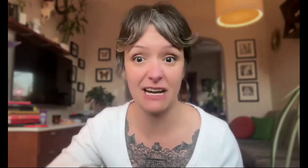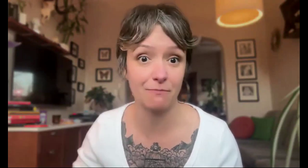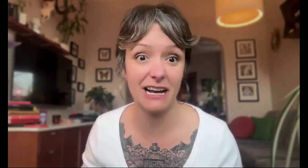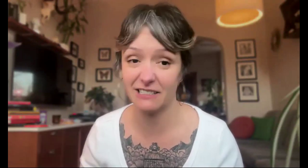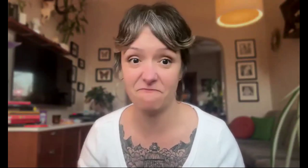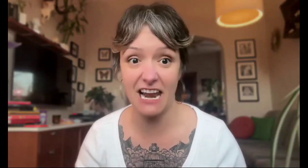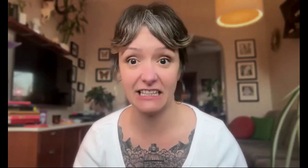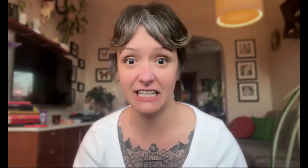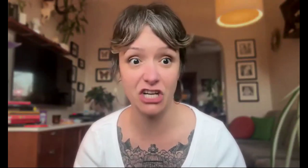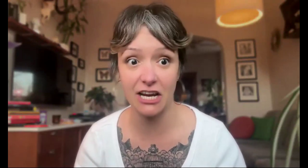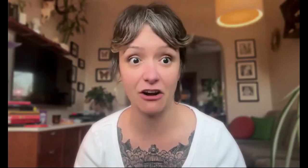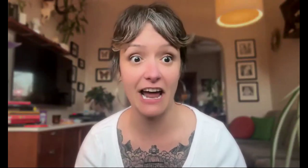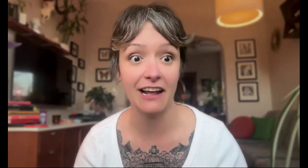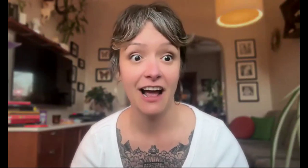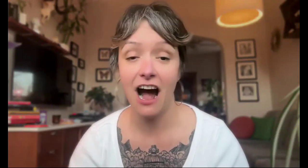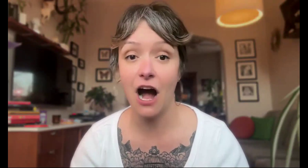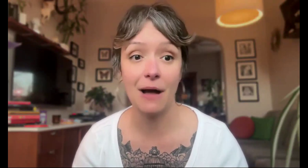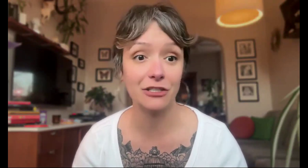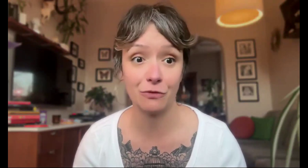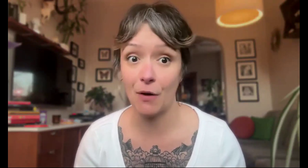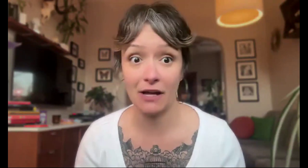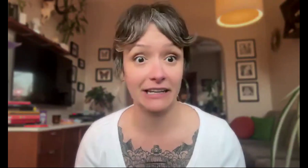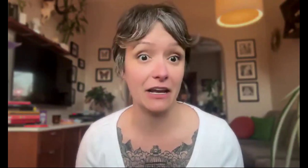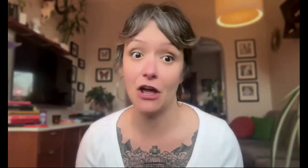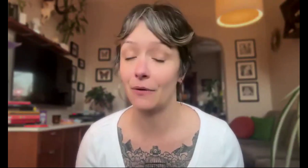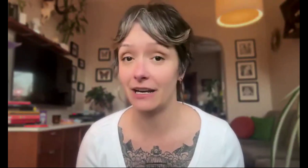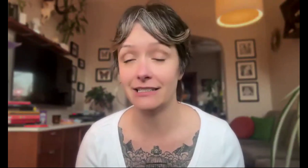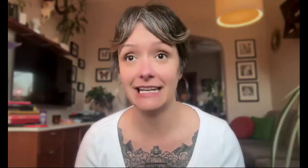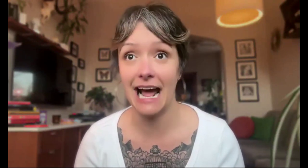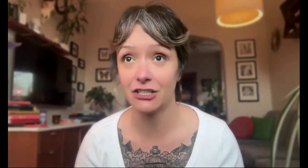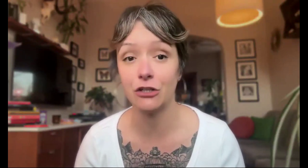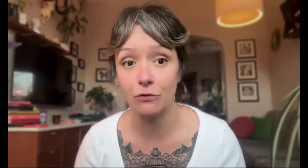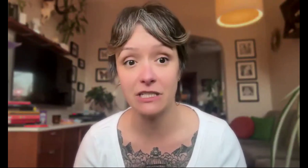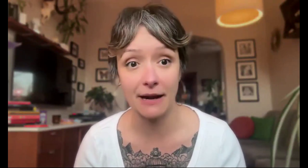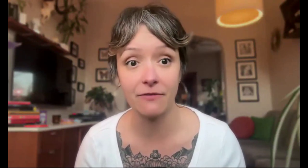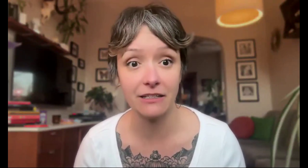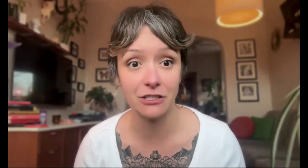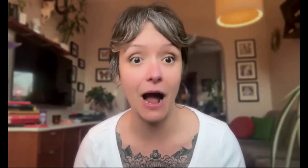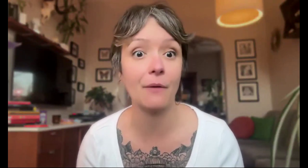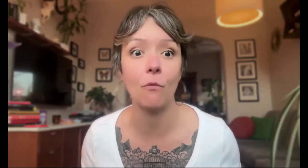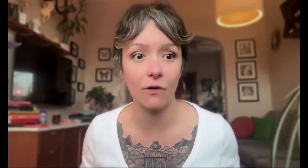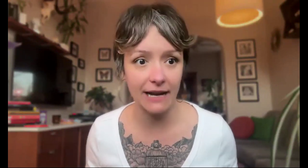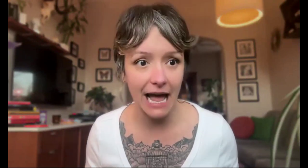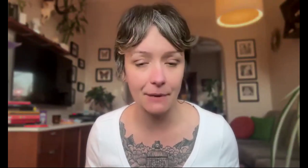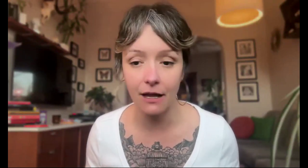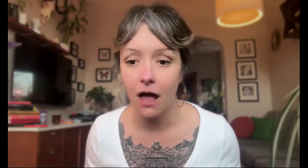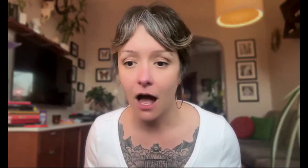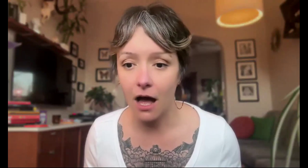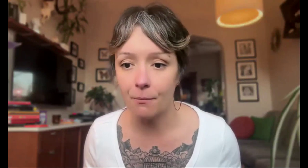Megan. Megan's emphatically like shaking her head. And so is Ramona. Like, no, it actually goes to benefit. So I'm more than happy. I'm